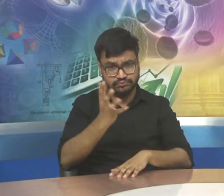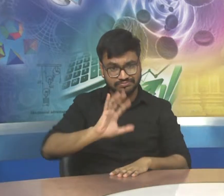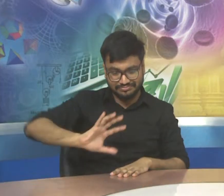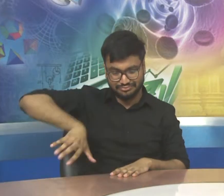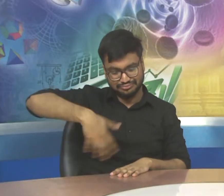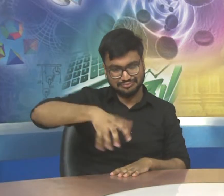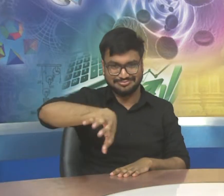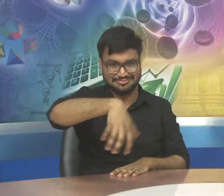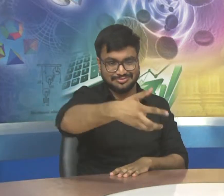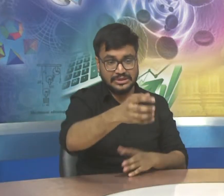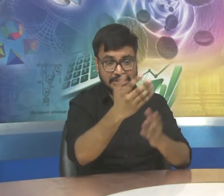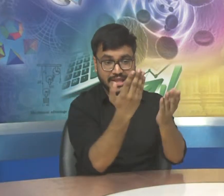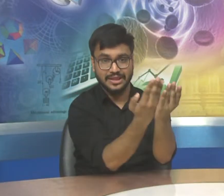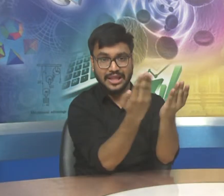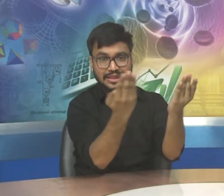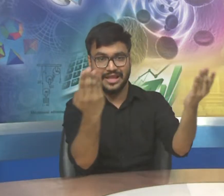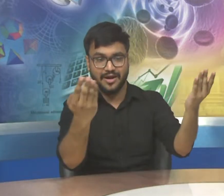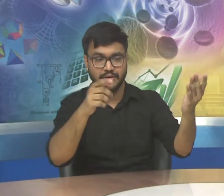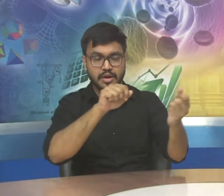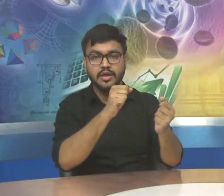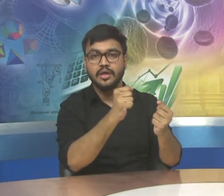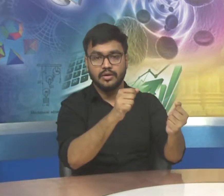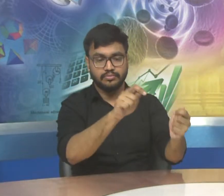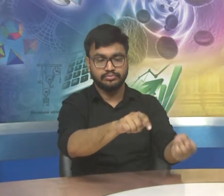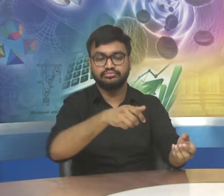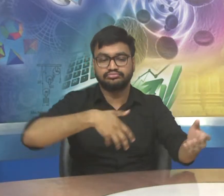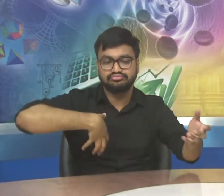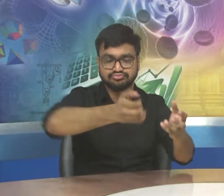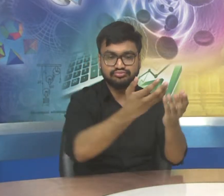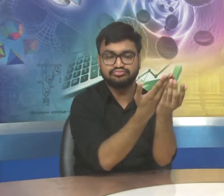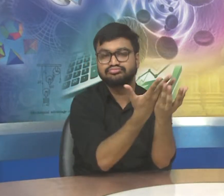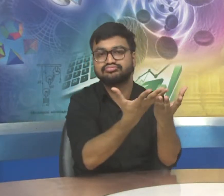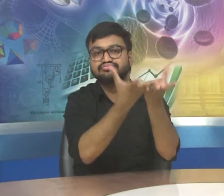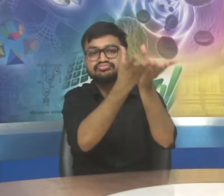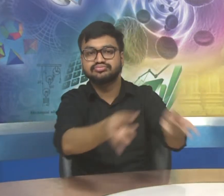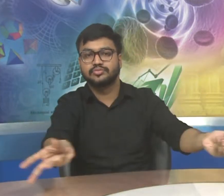So it can hit something and move it from their place,